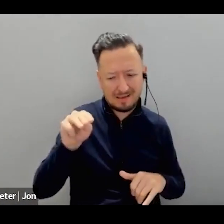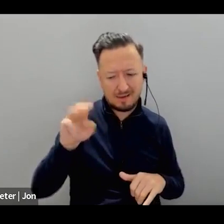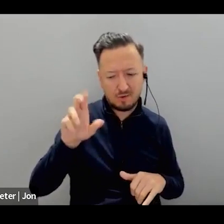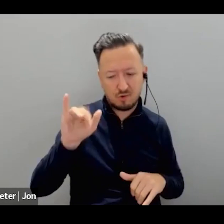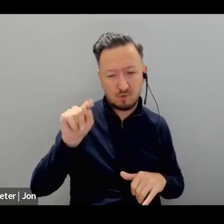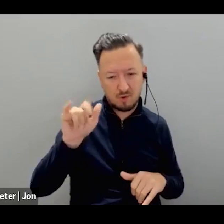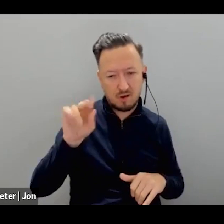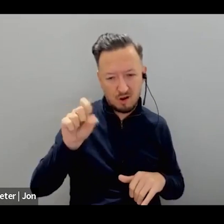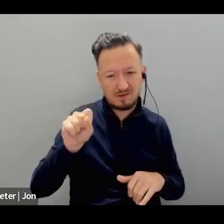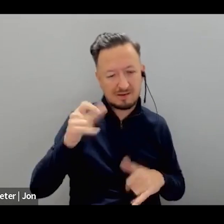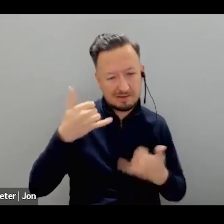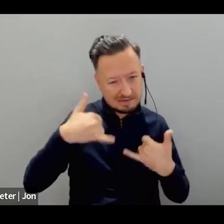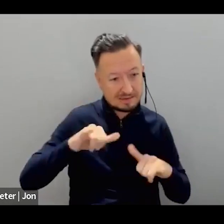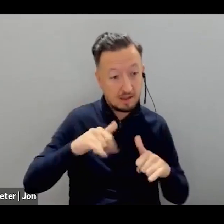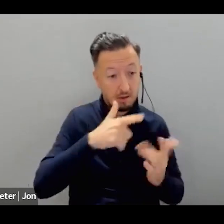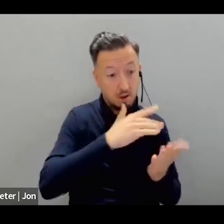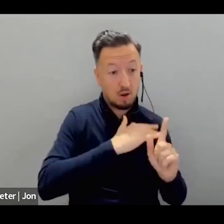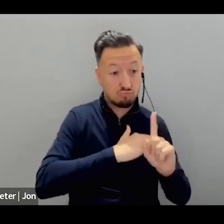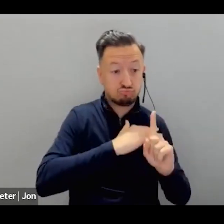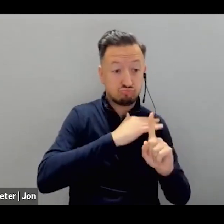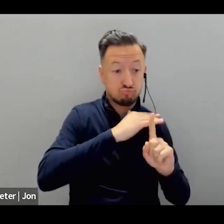the debris thermometer is showing